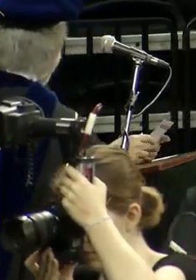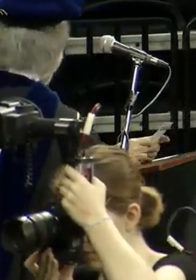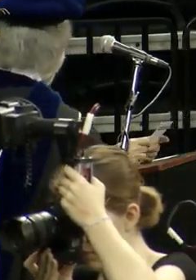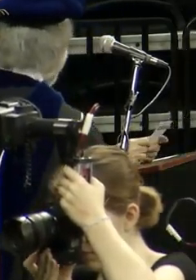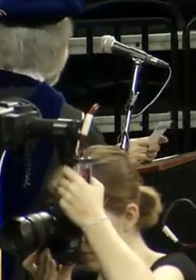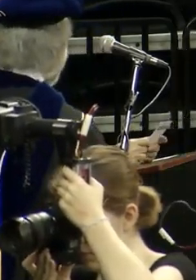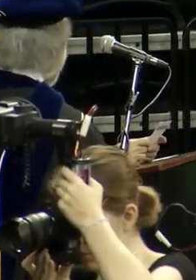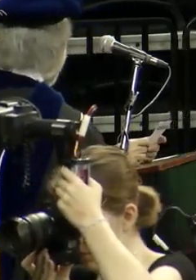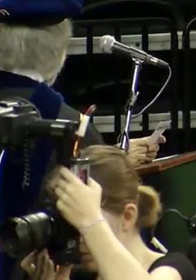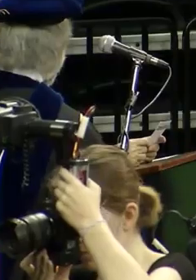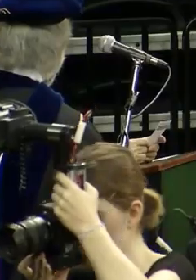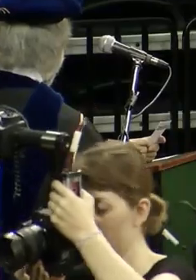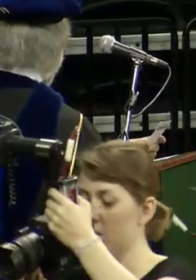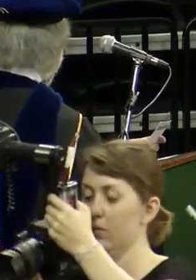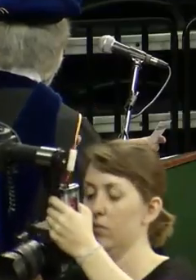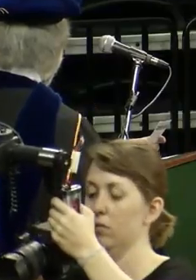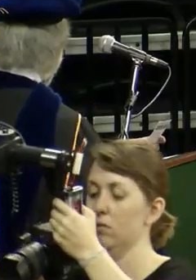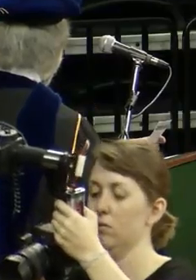Kim.